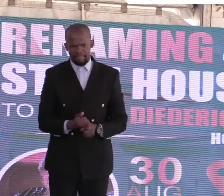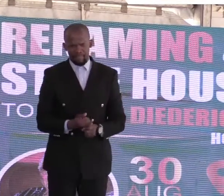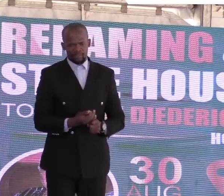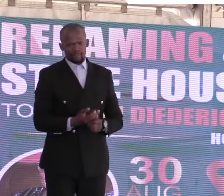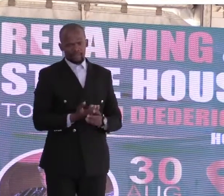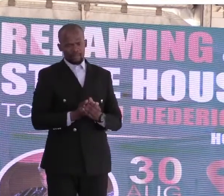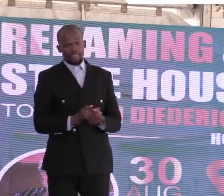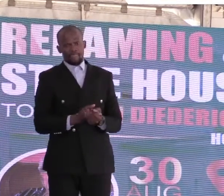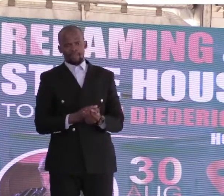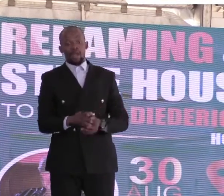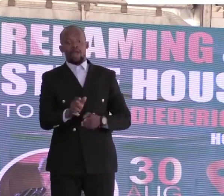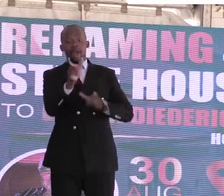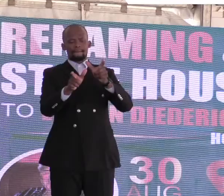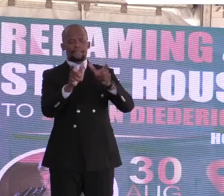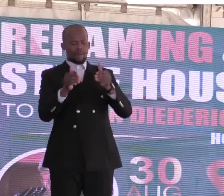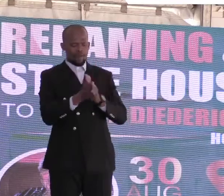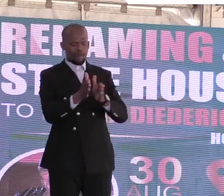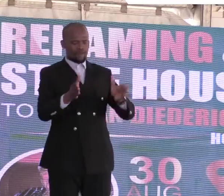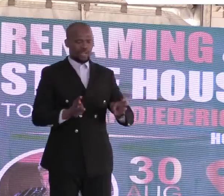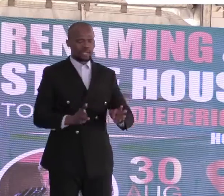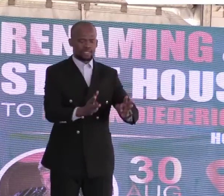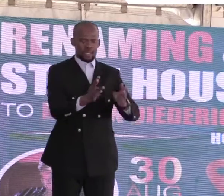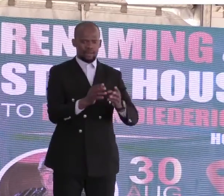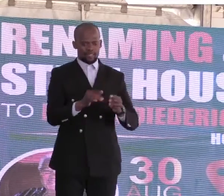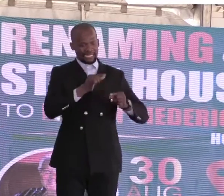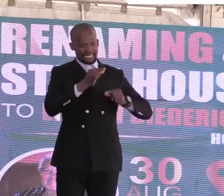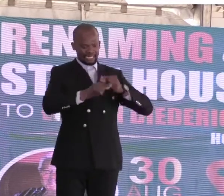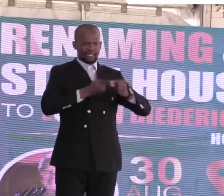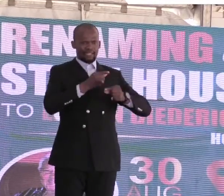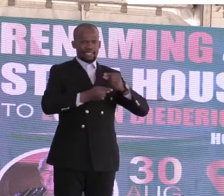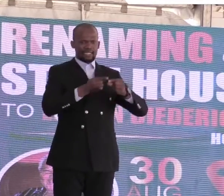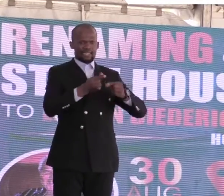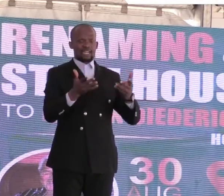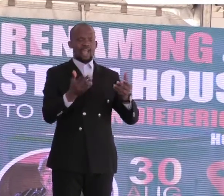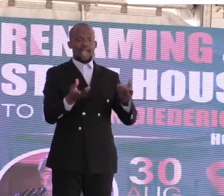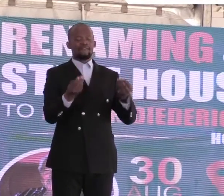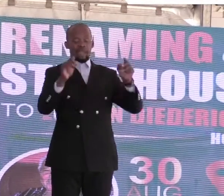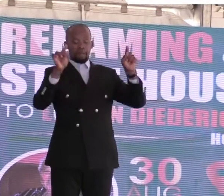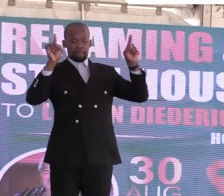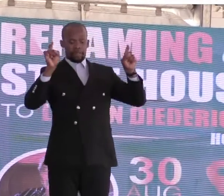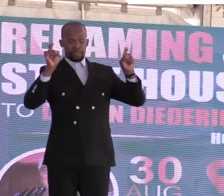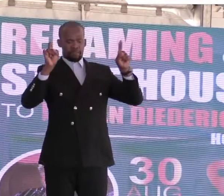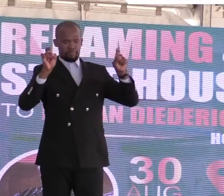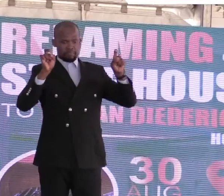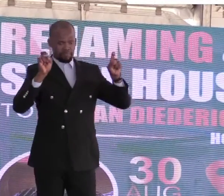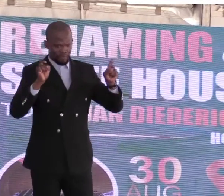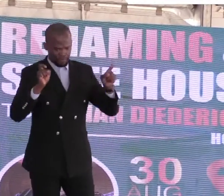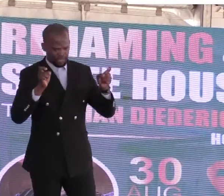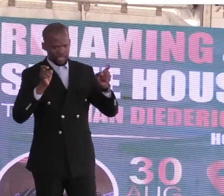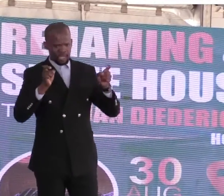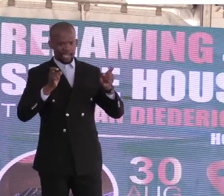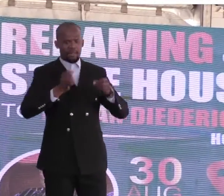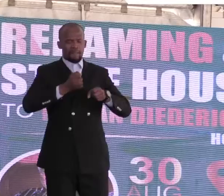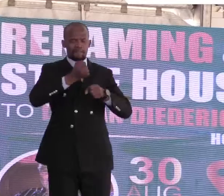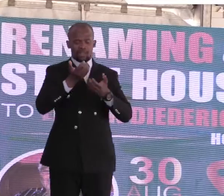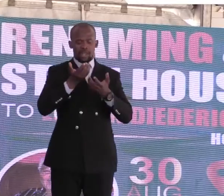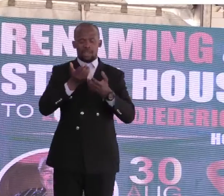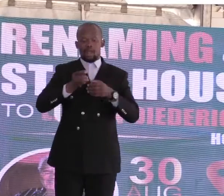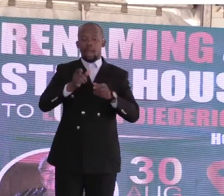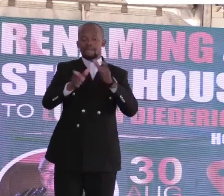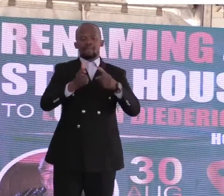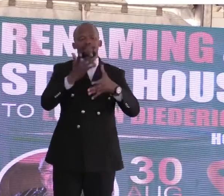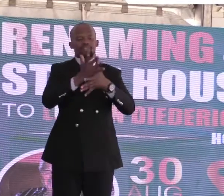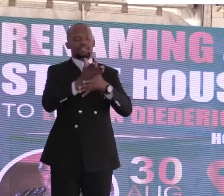angajiki, ovulindlela, a generation of truly principled, disciplined, and dedicated cadres of our